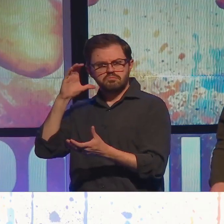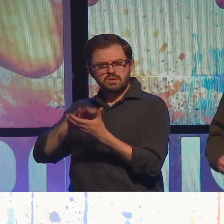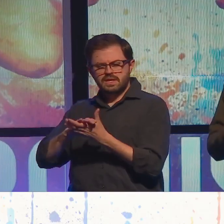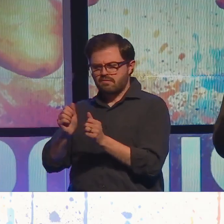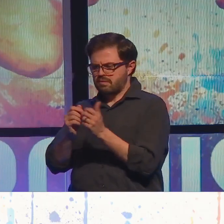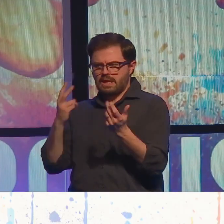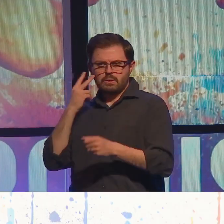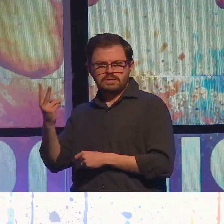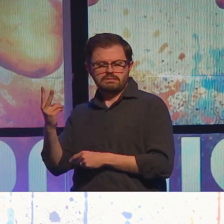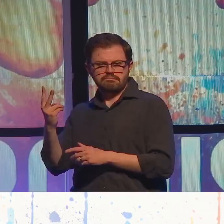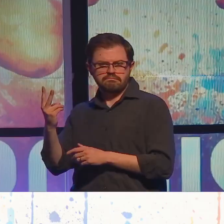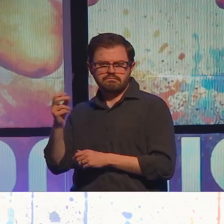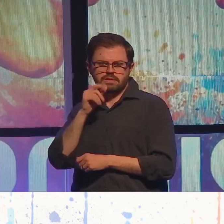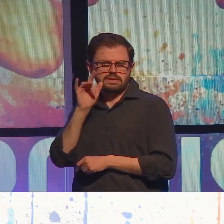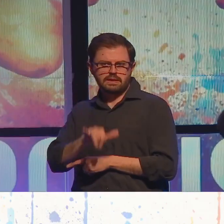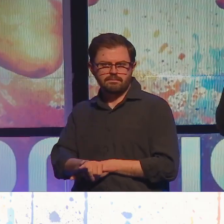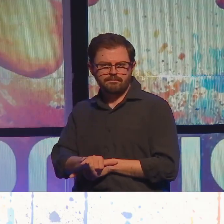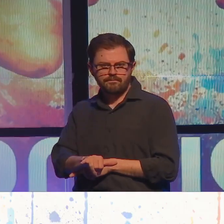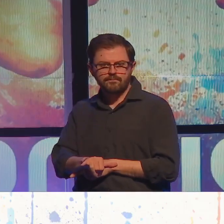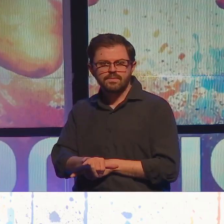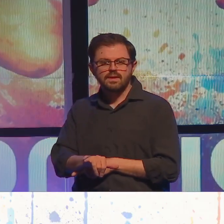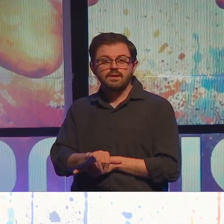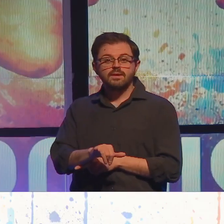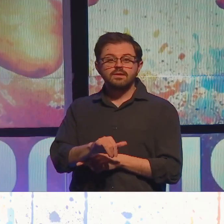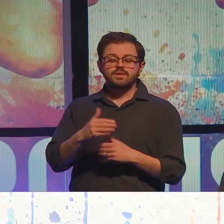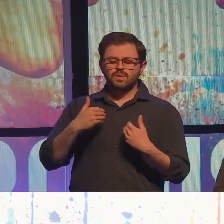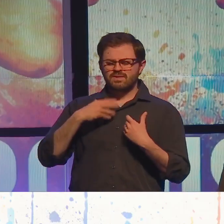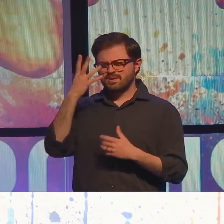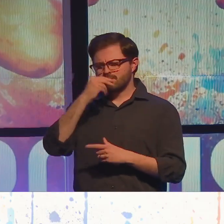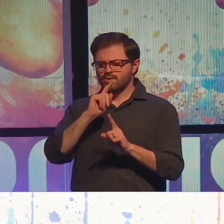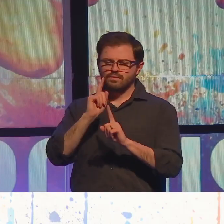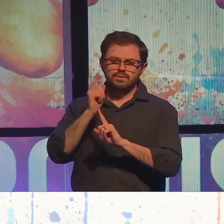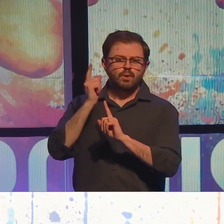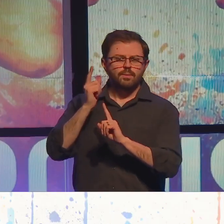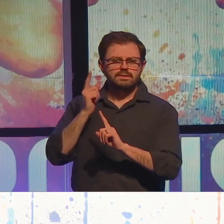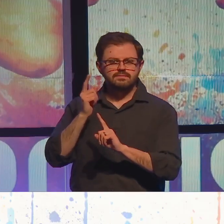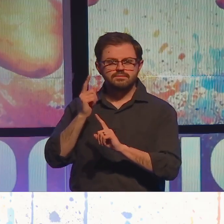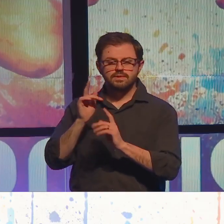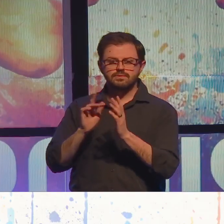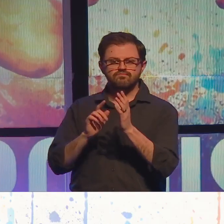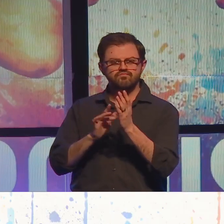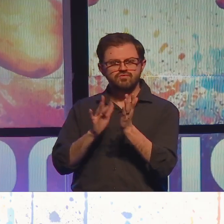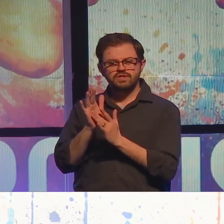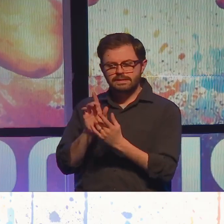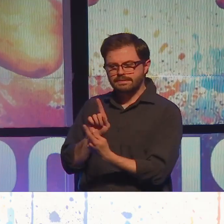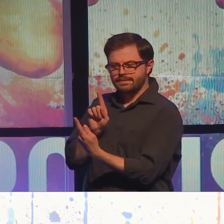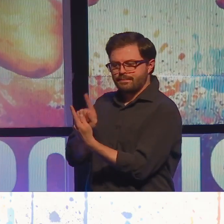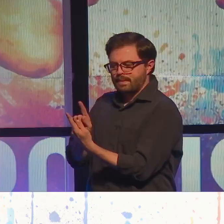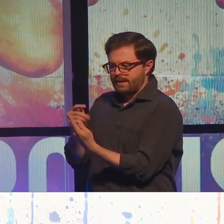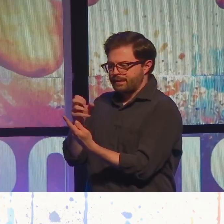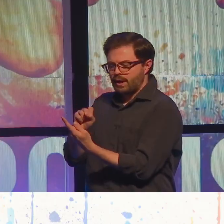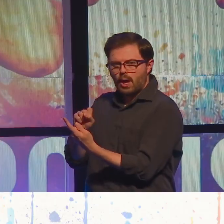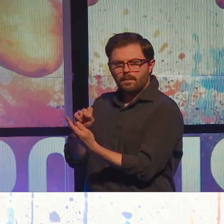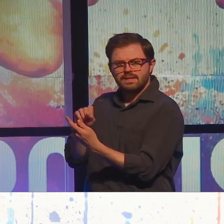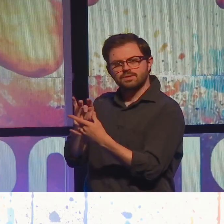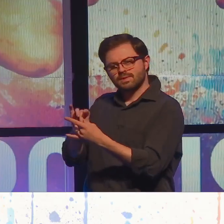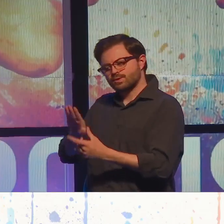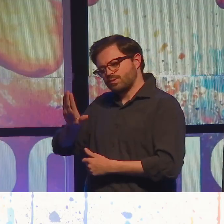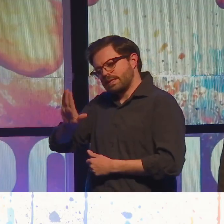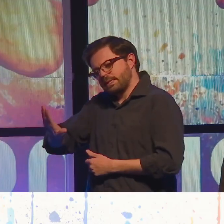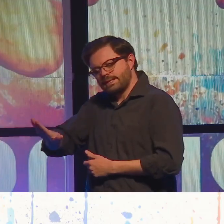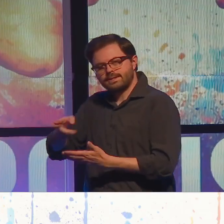And so we have this beautiful picture that Jesus met Thomas where? In Thomas's truth. In Thomas's experience. He knew